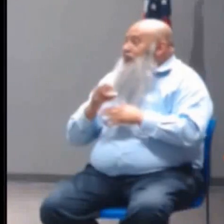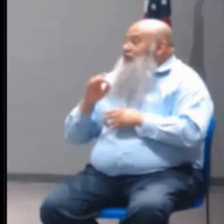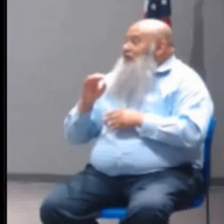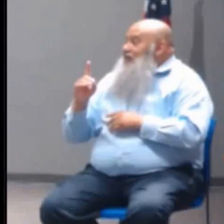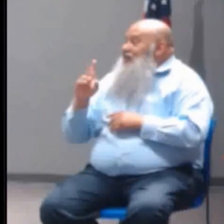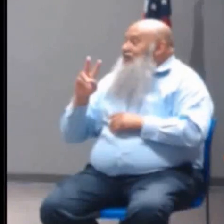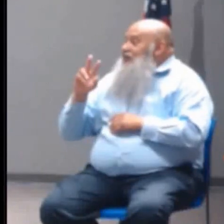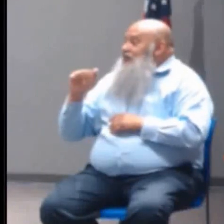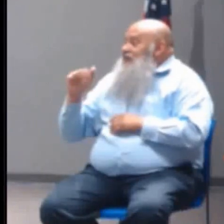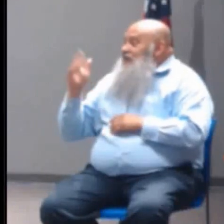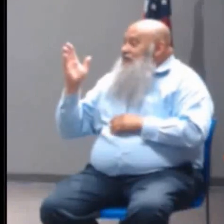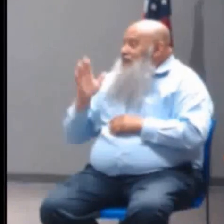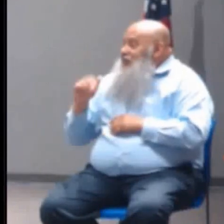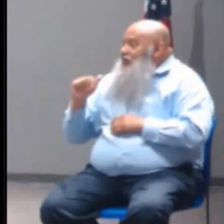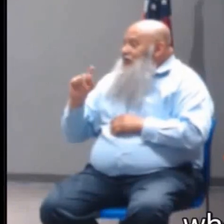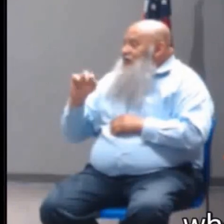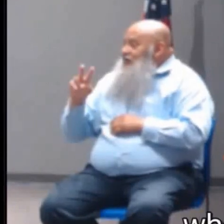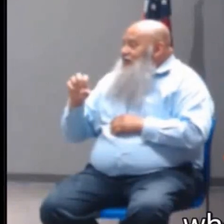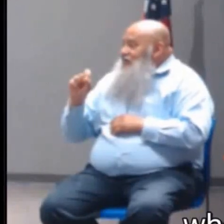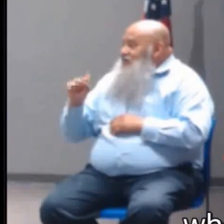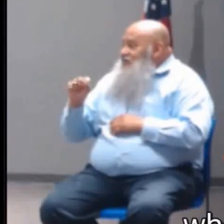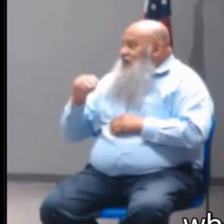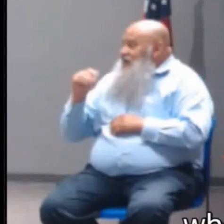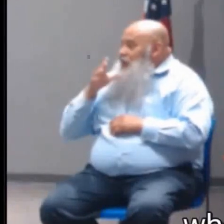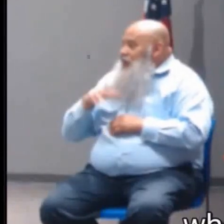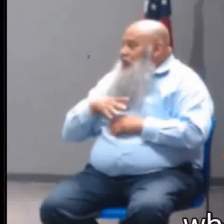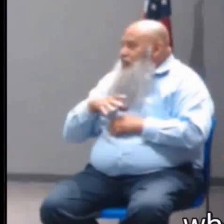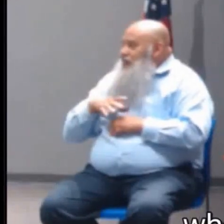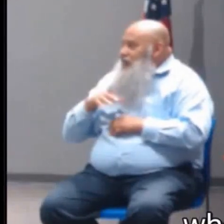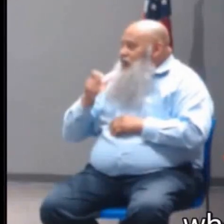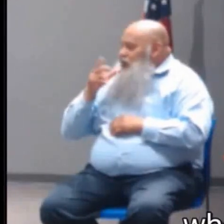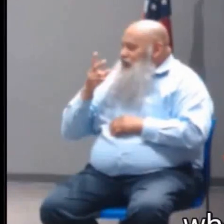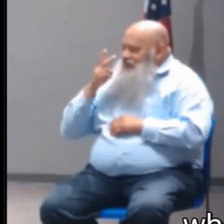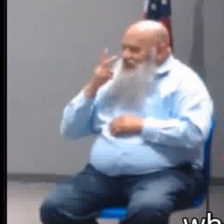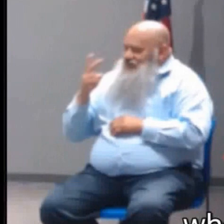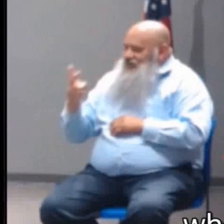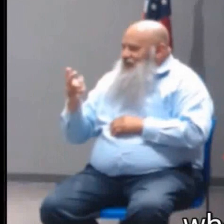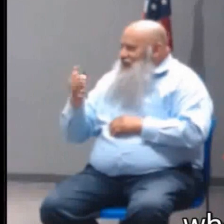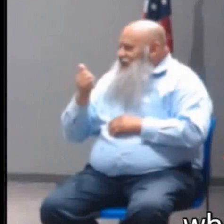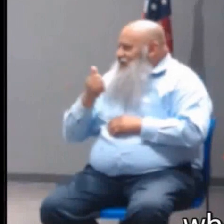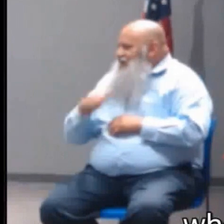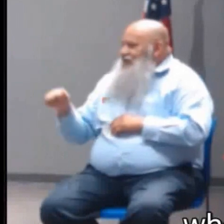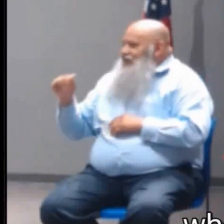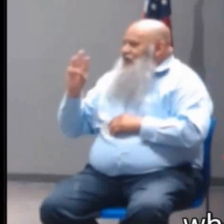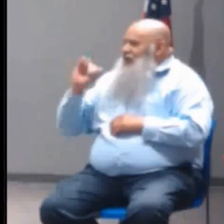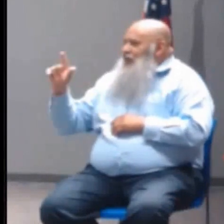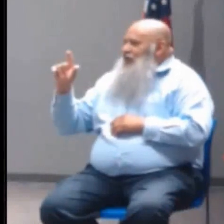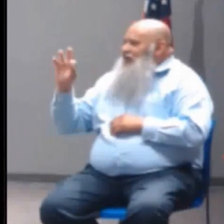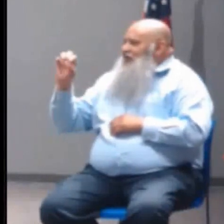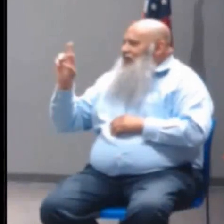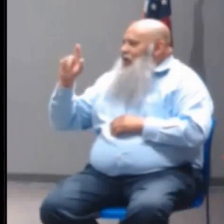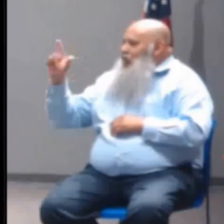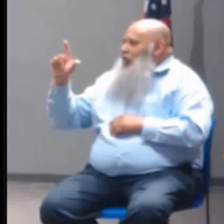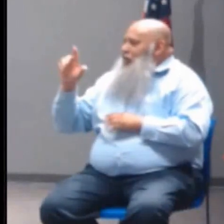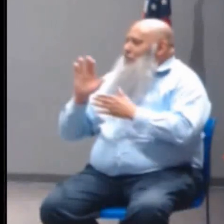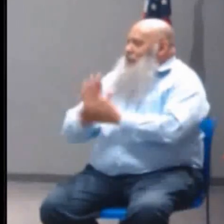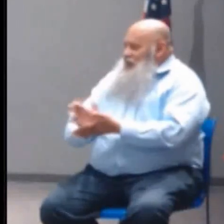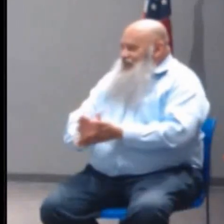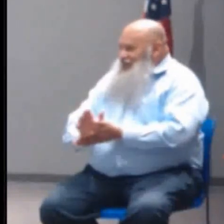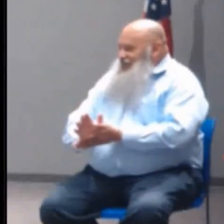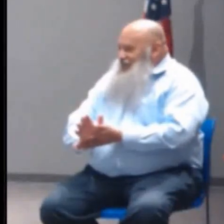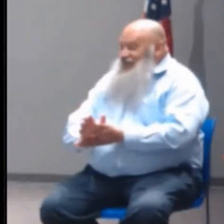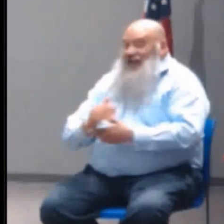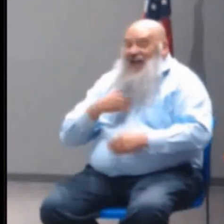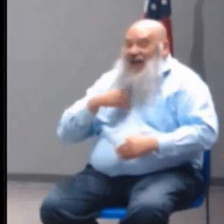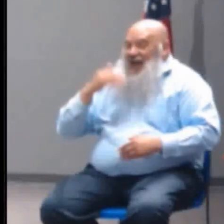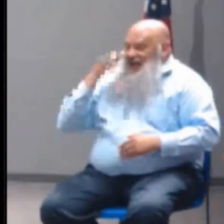speaker, activist, and a woman who has seen every Will Ferrell movie. I know.